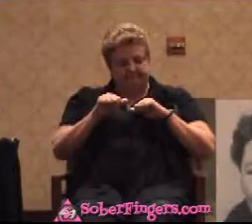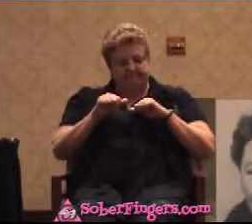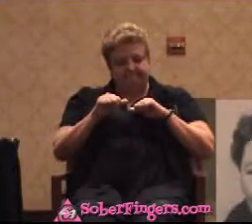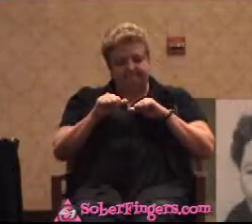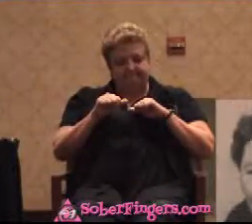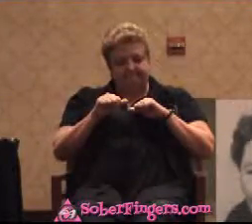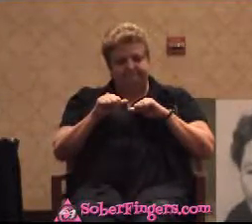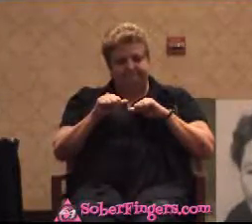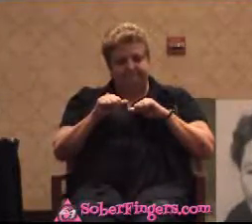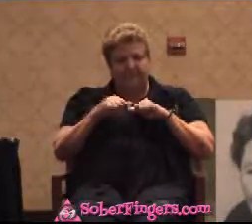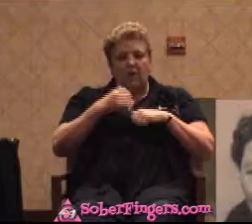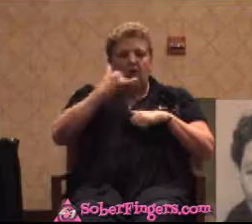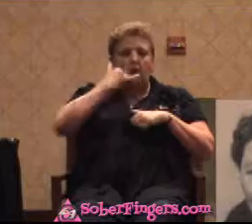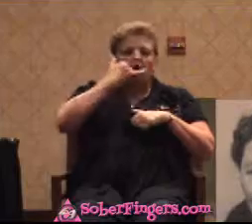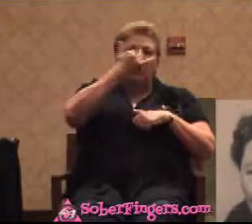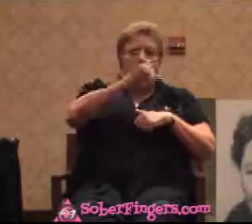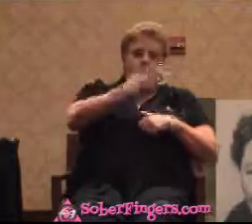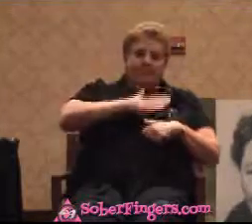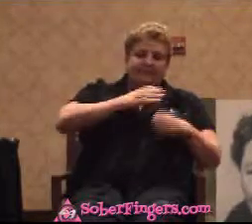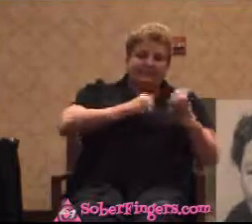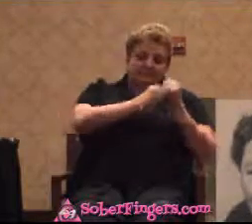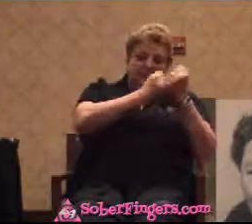and call my sponsor and call